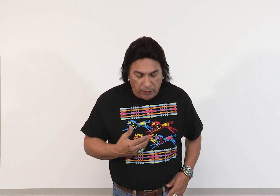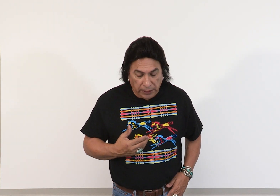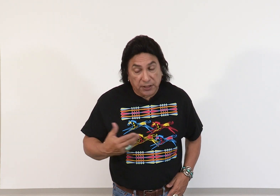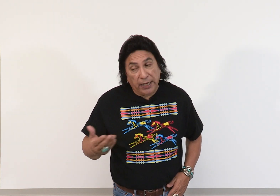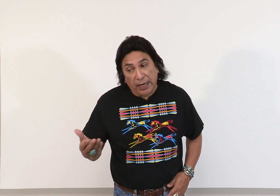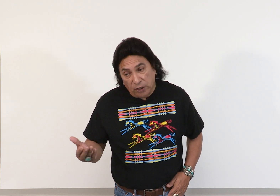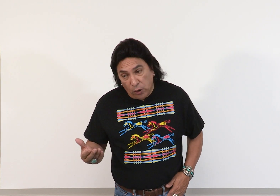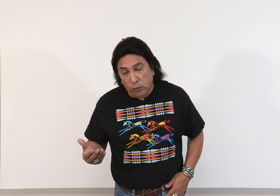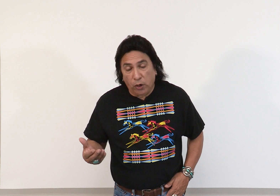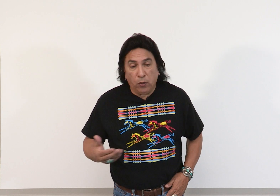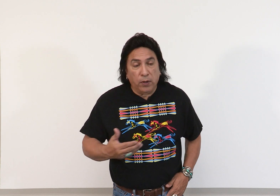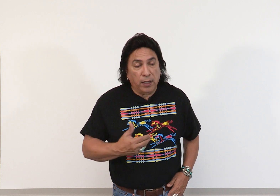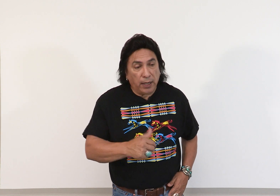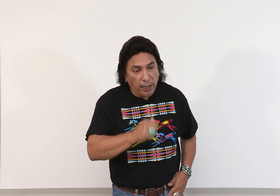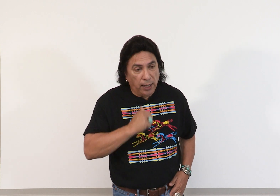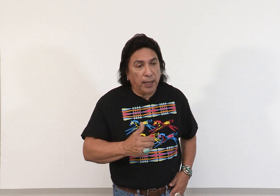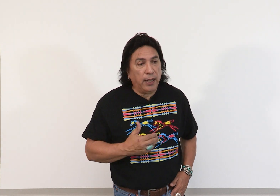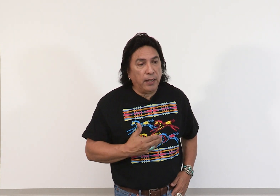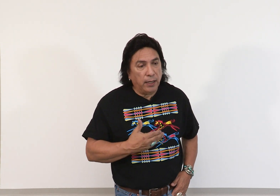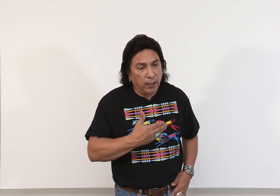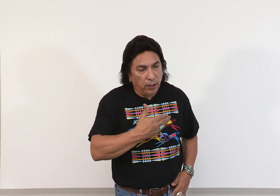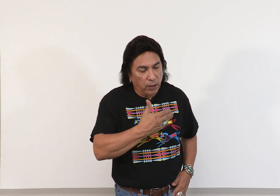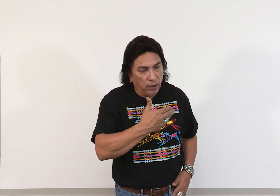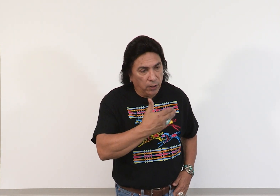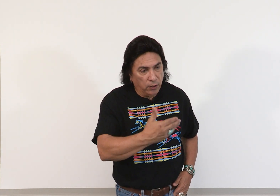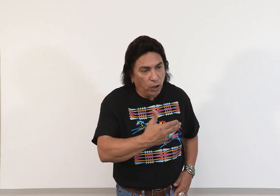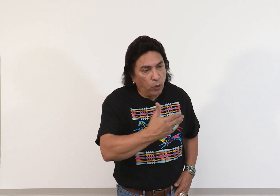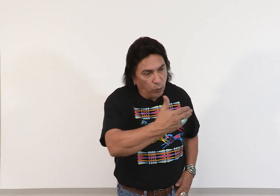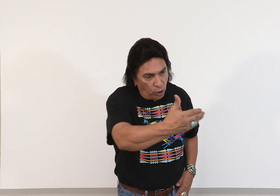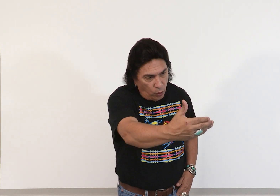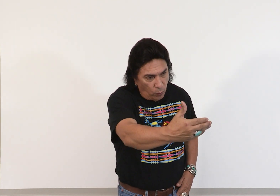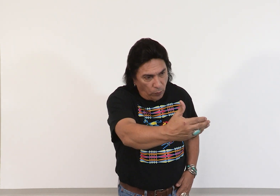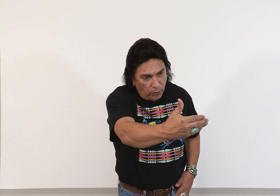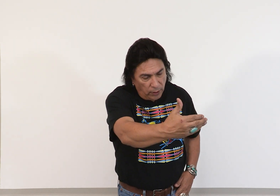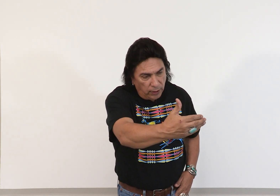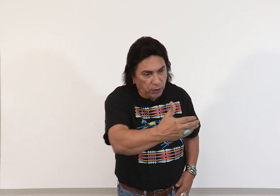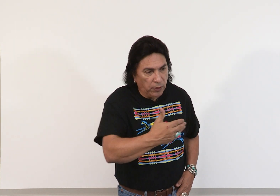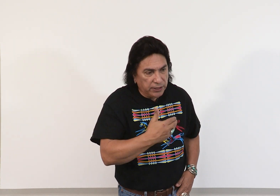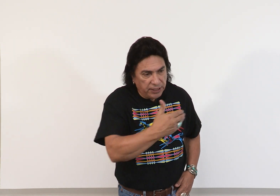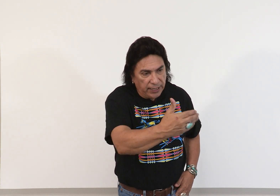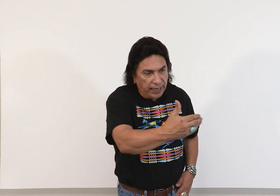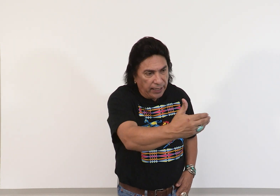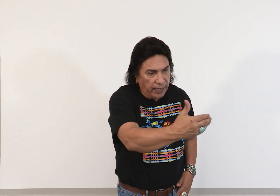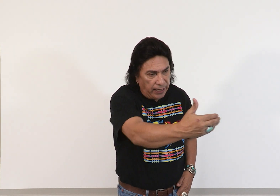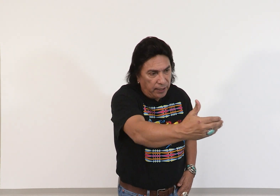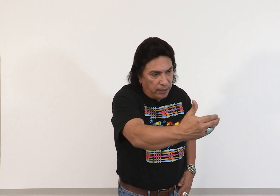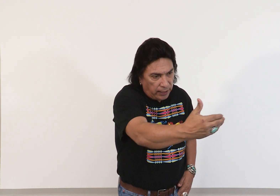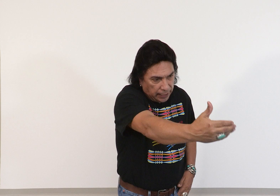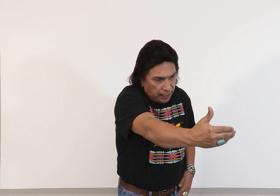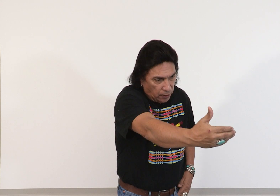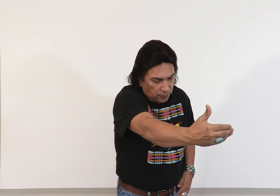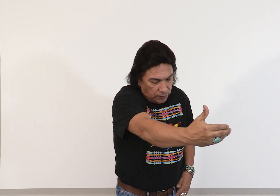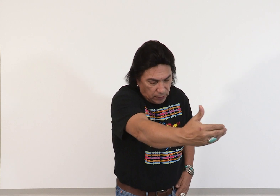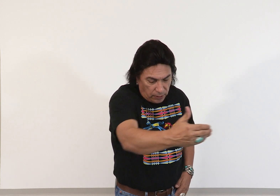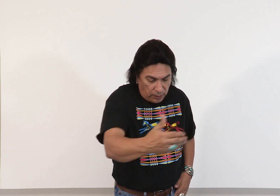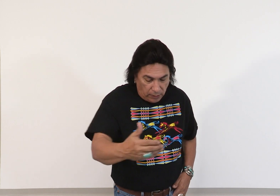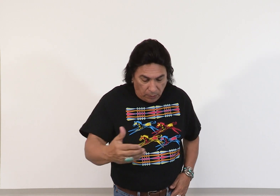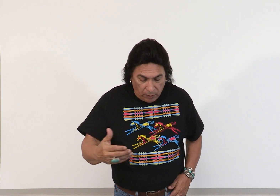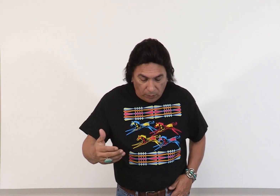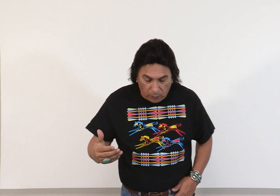Let's say I don't know. I don't know. You extend that hand out.